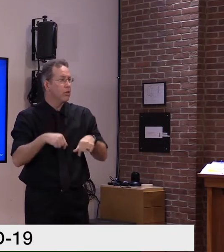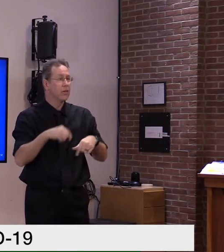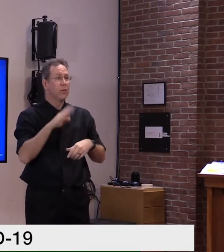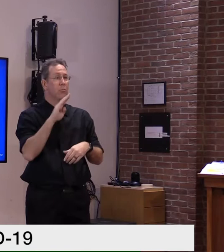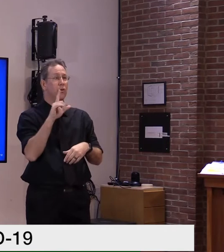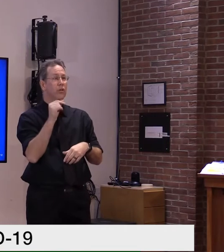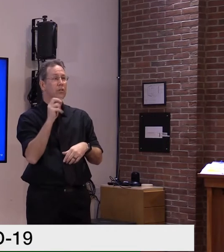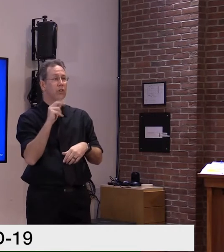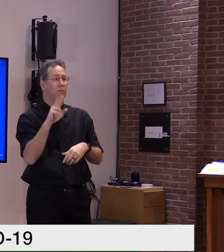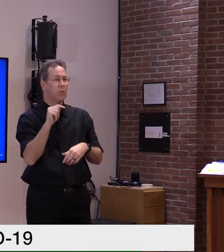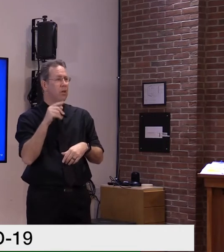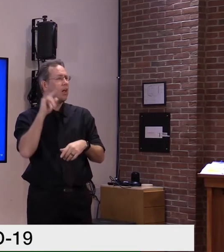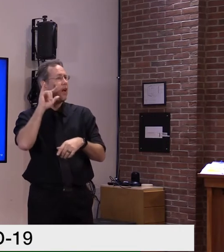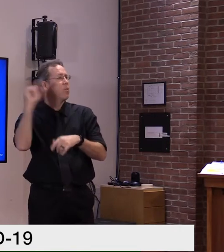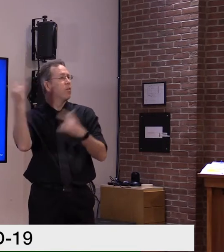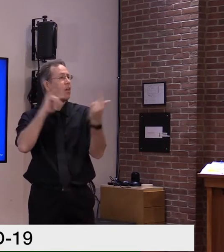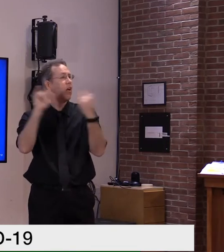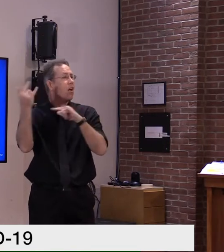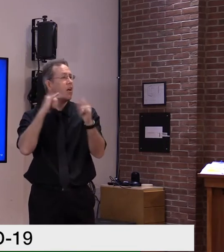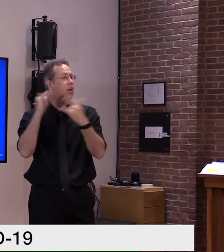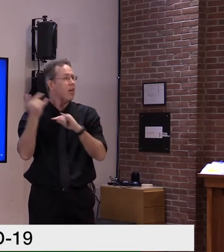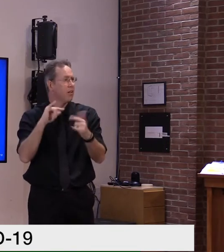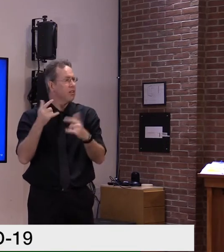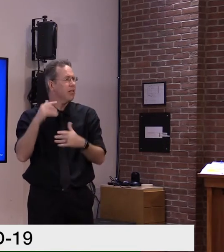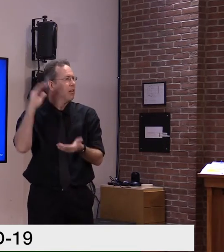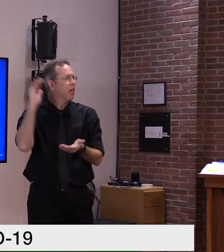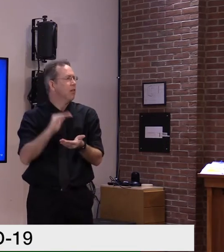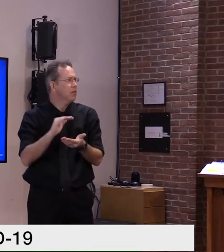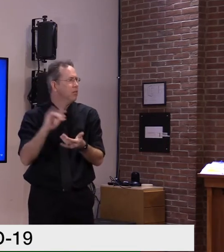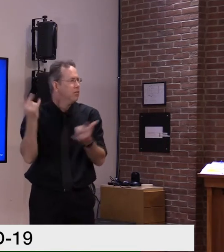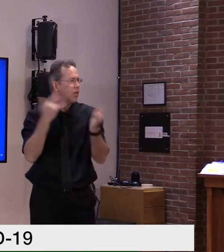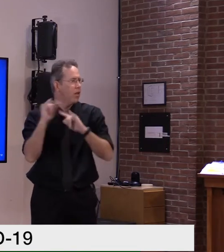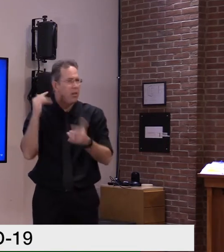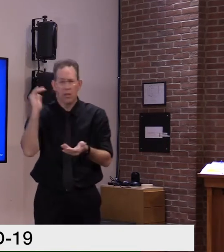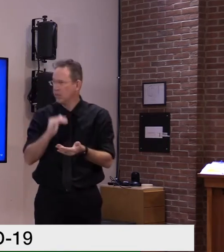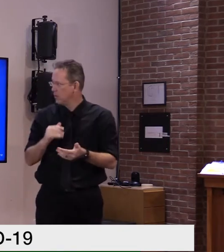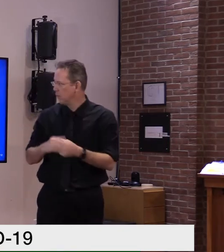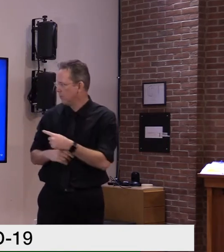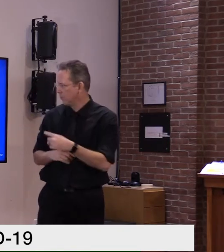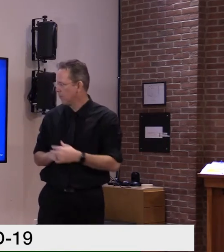saw a reduction of 77% compared to a year ago.